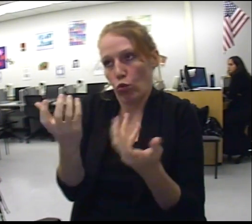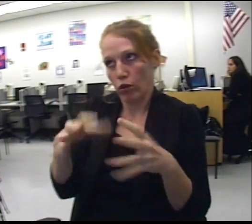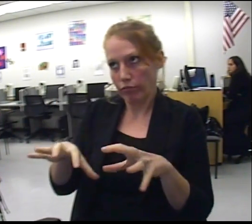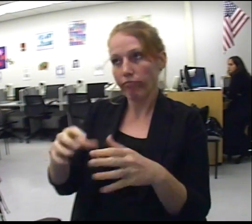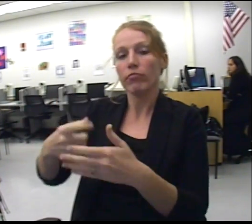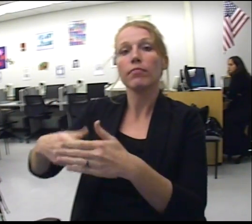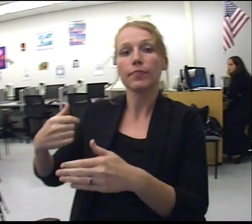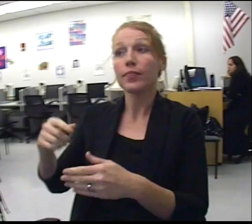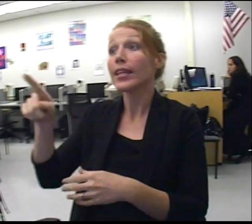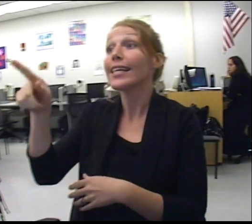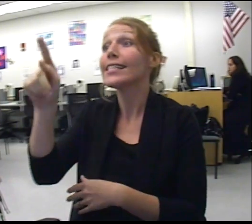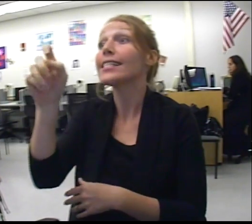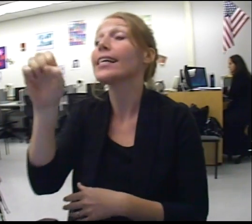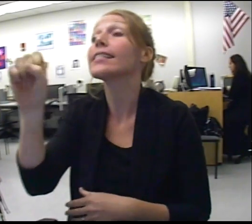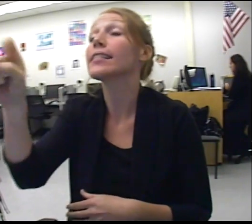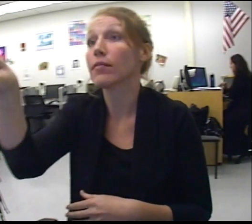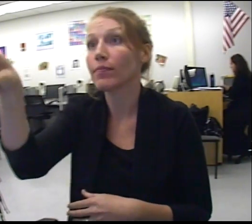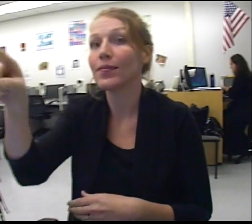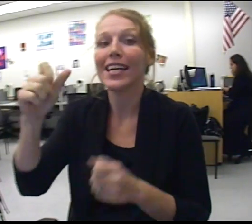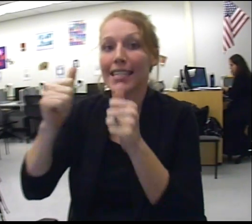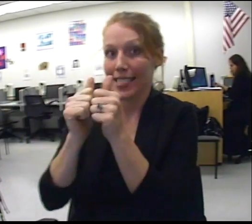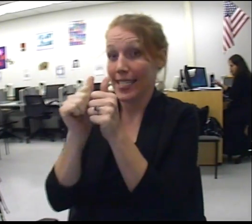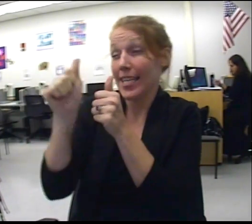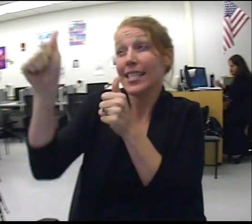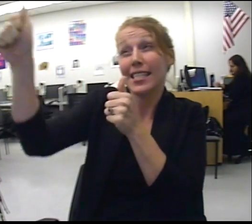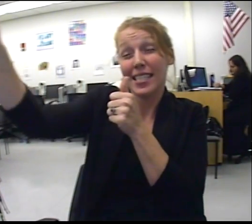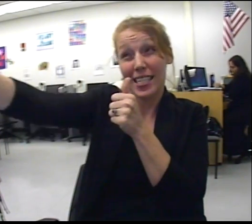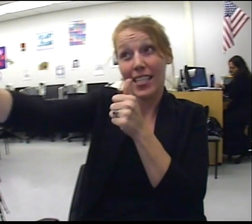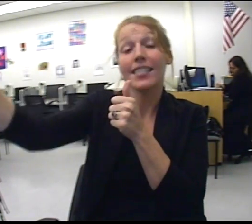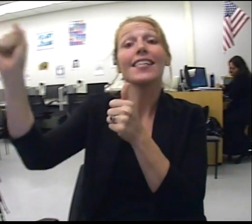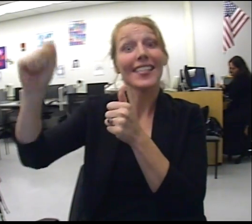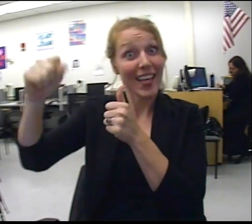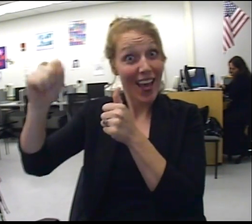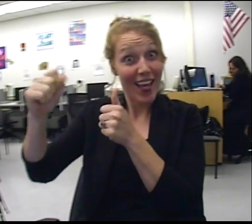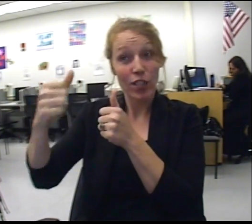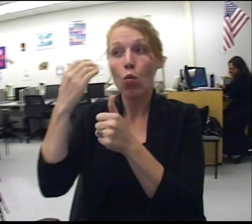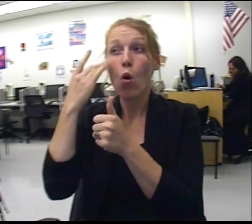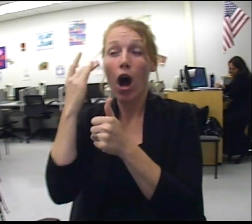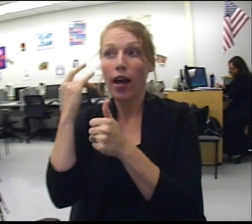All right, distance. They were a long ways away from where they were fighting.